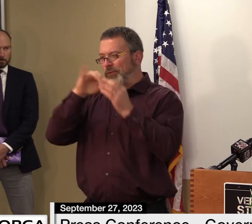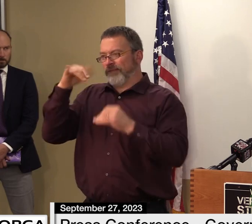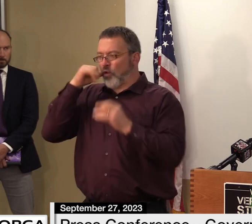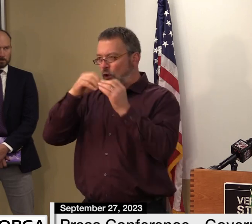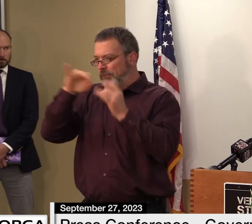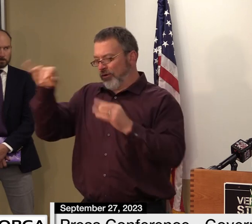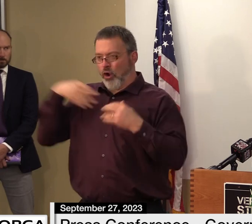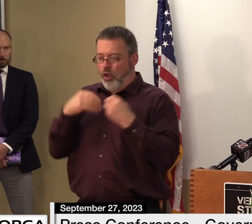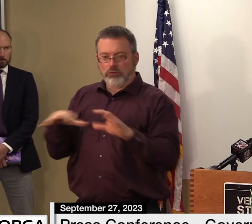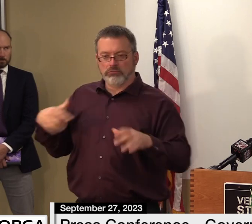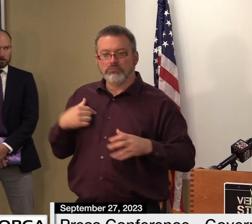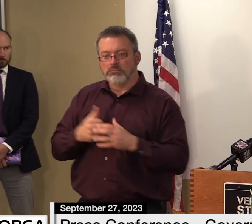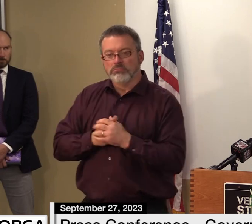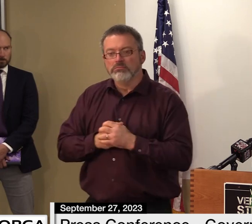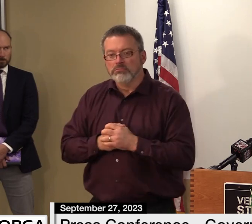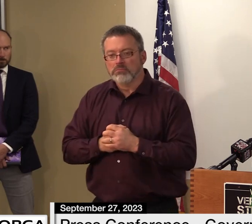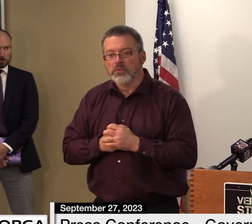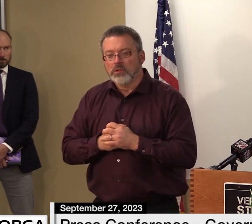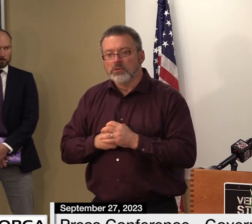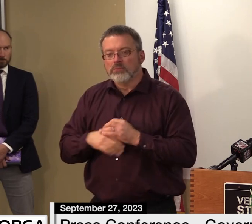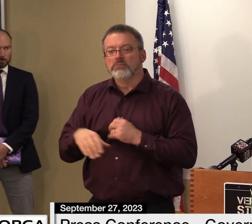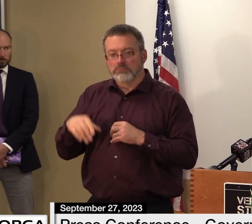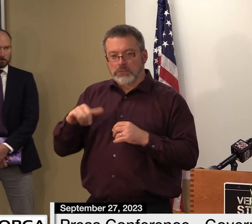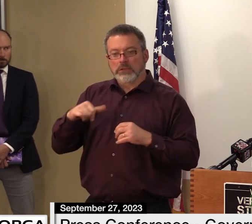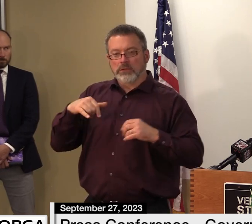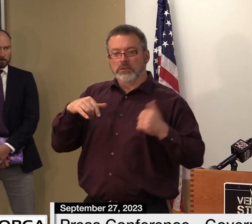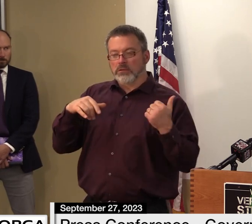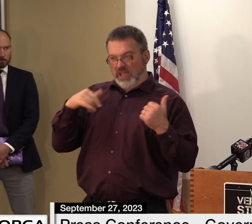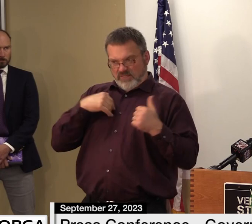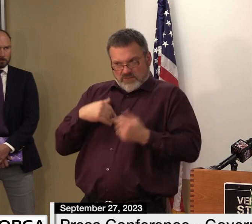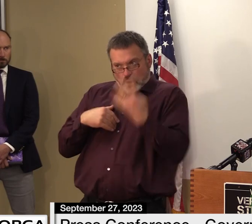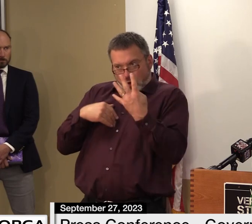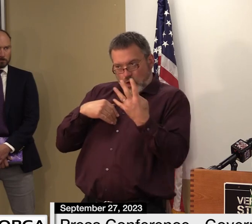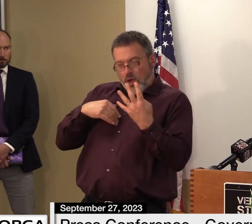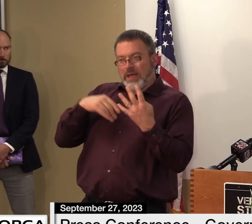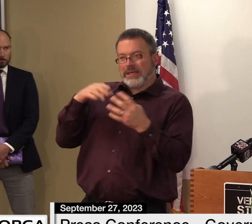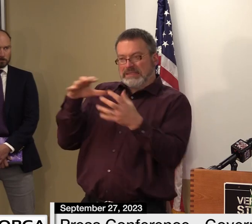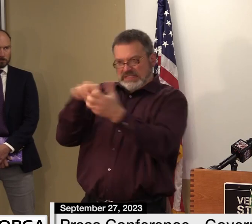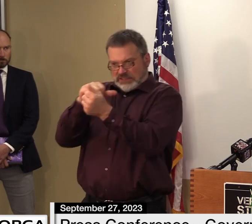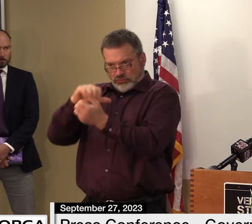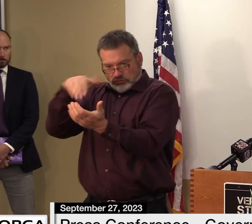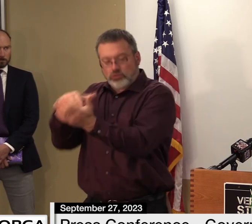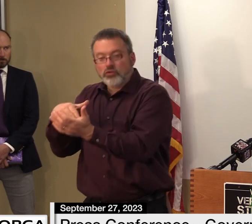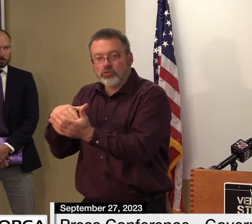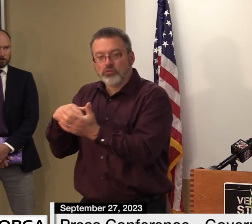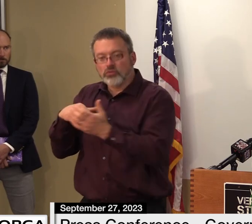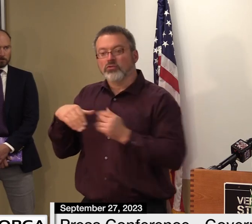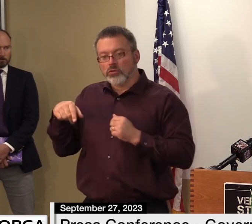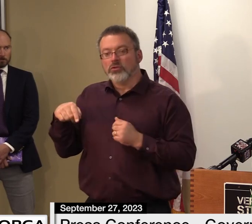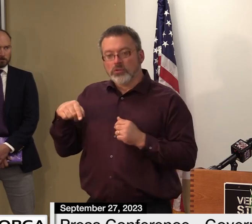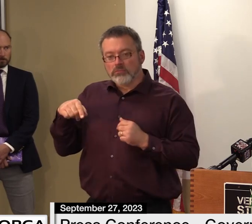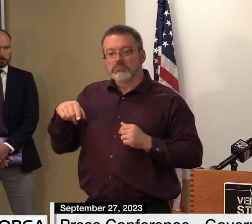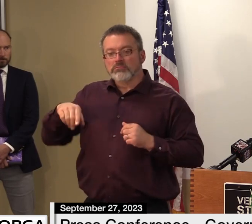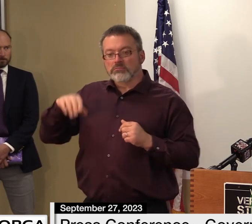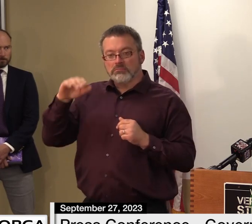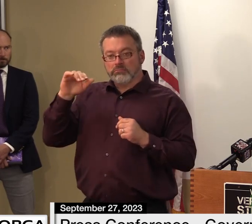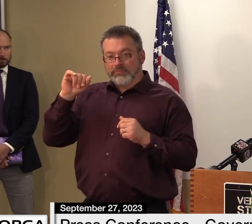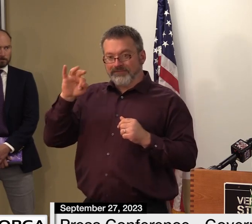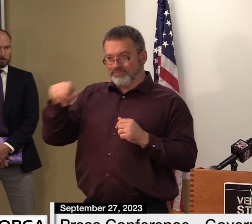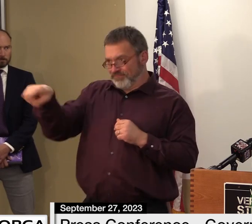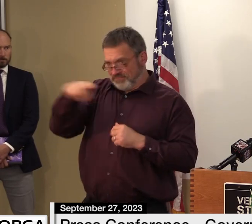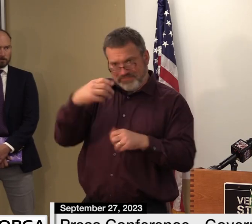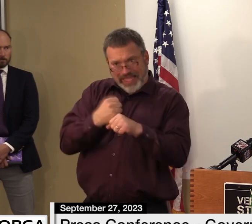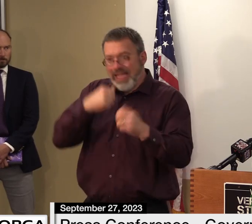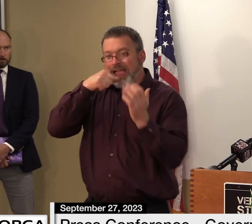have four disaster recovery centers open. We ask people to go there if they've received a letter from FEMA and have questions about